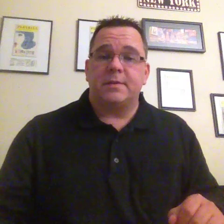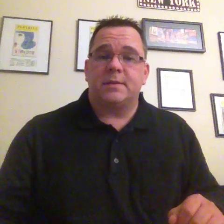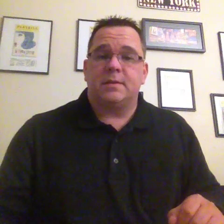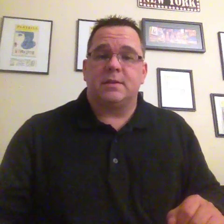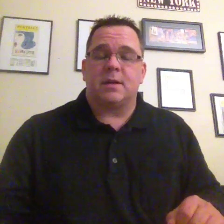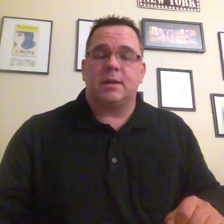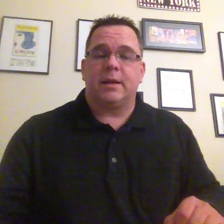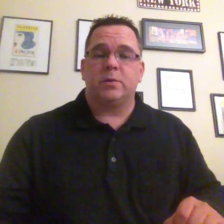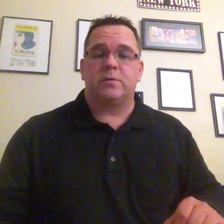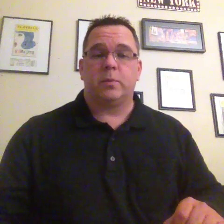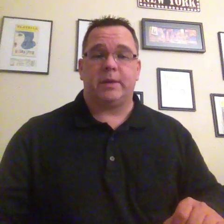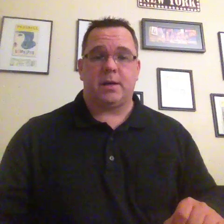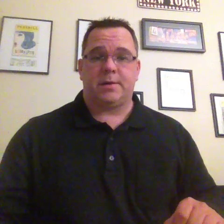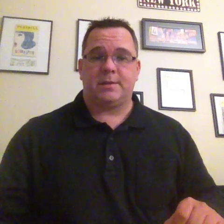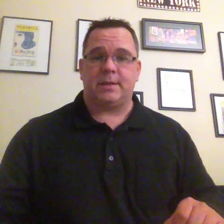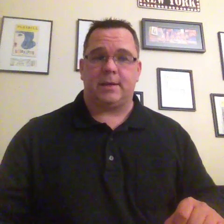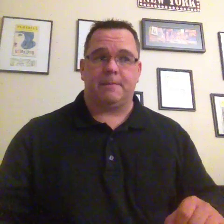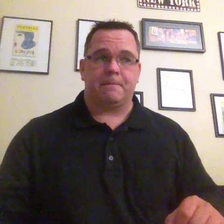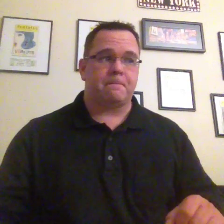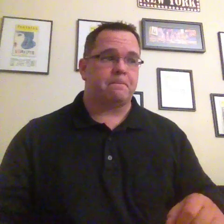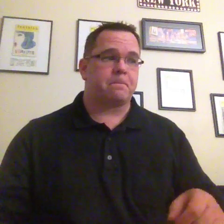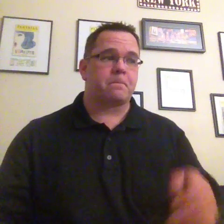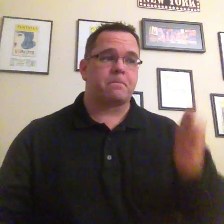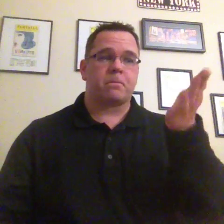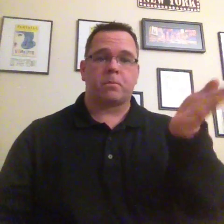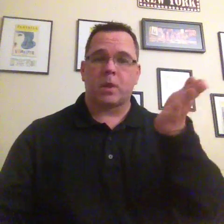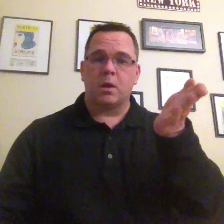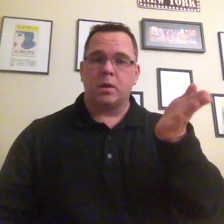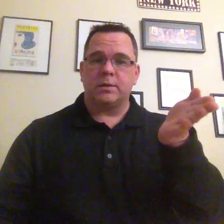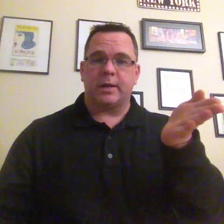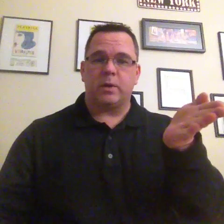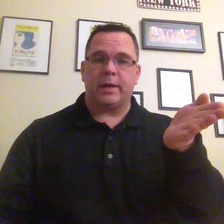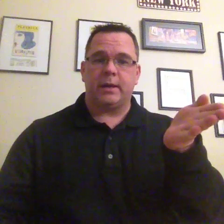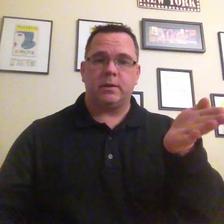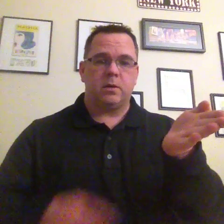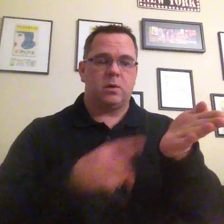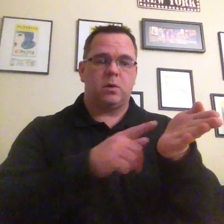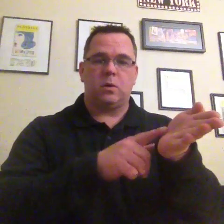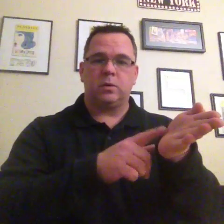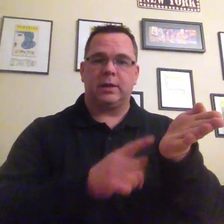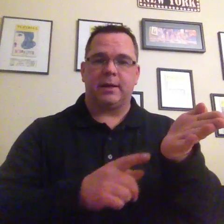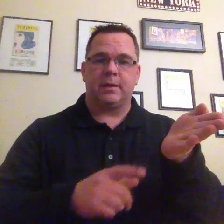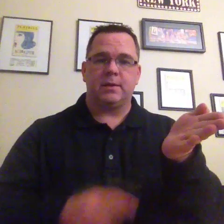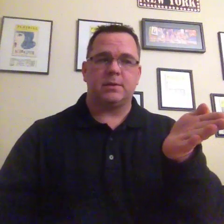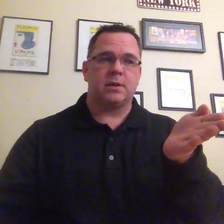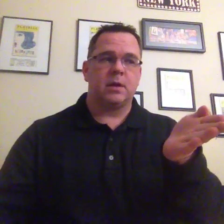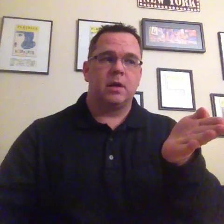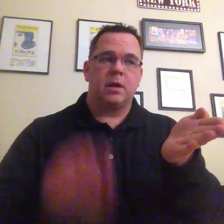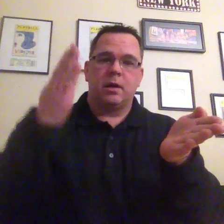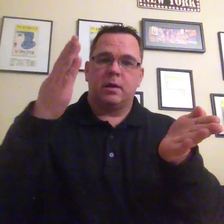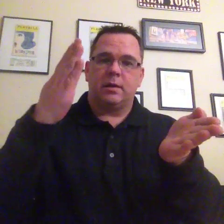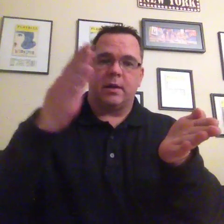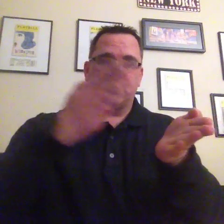This is the sign language for beyond the sea. Take one hand, hold it like this. The other